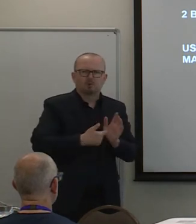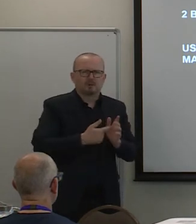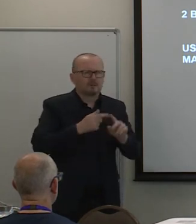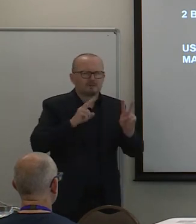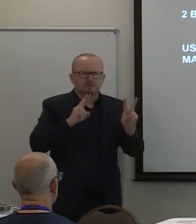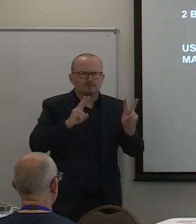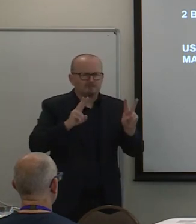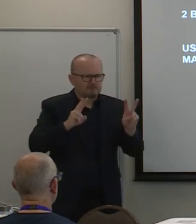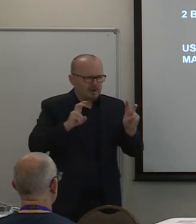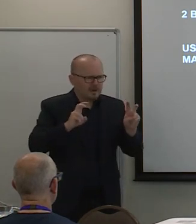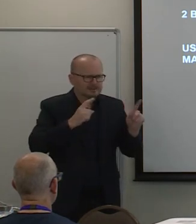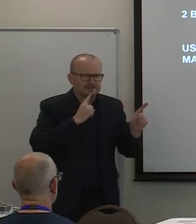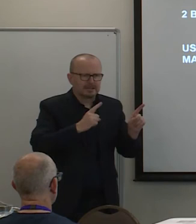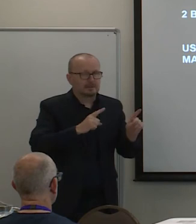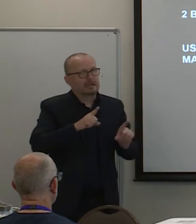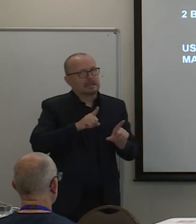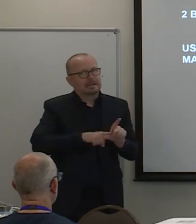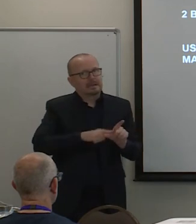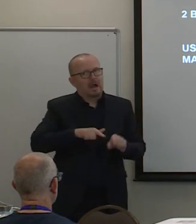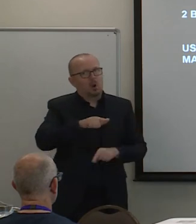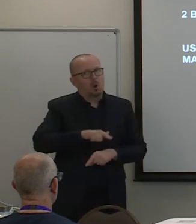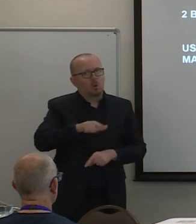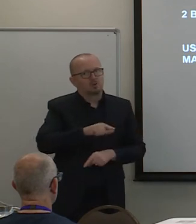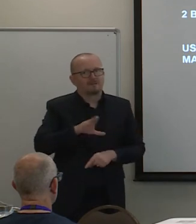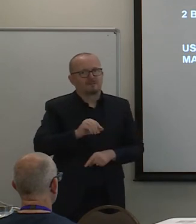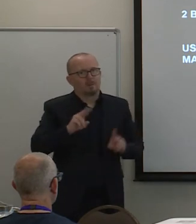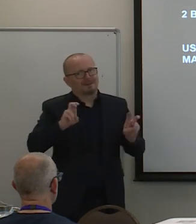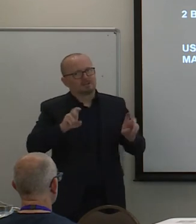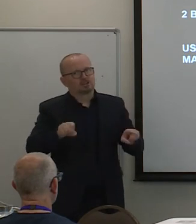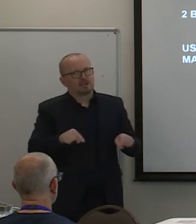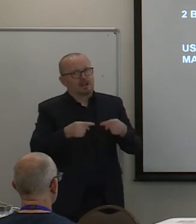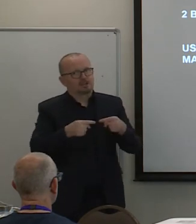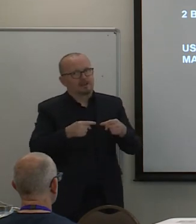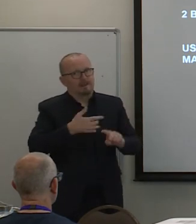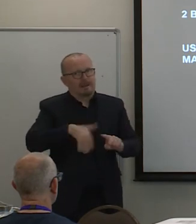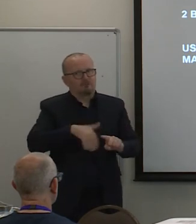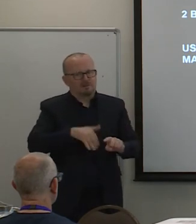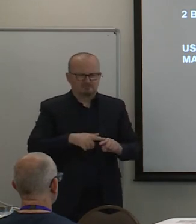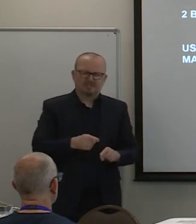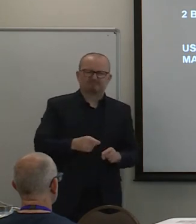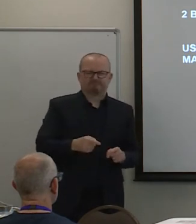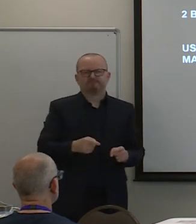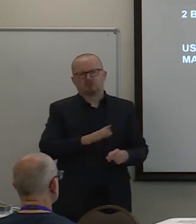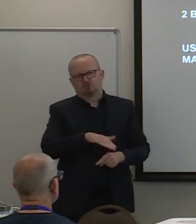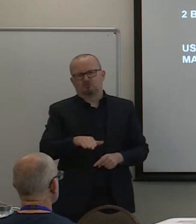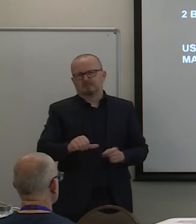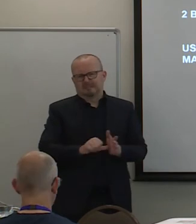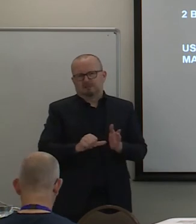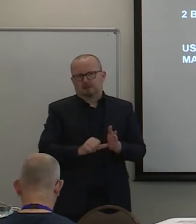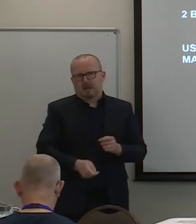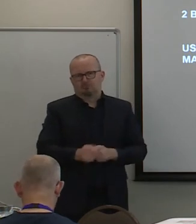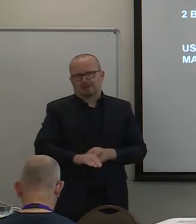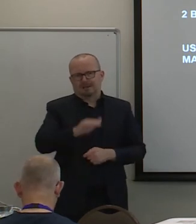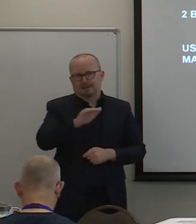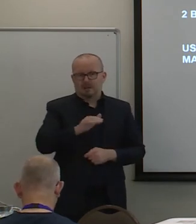is young locals from challenging backgrounds. Basically, you know, kids who are having it tough. And they're using photography